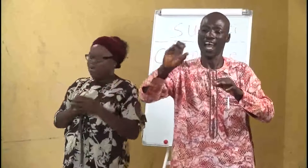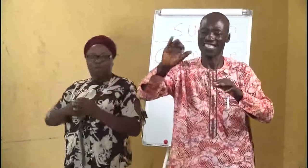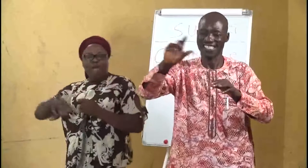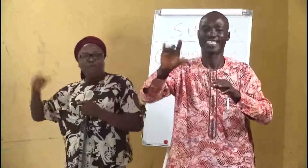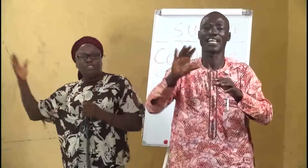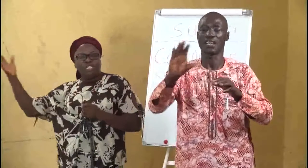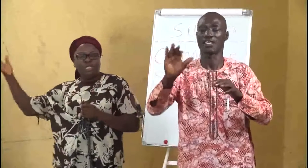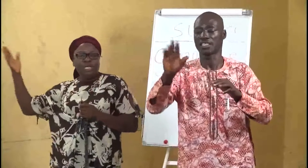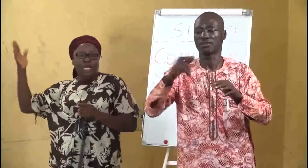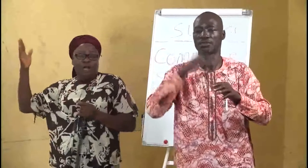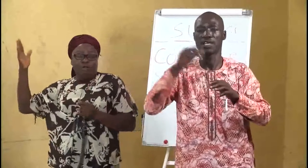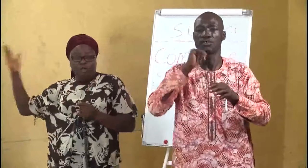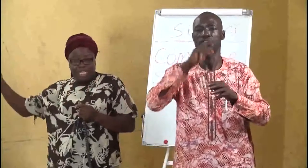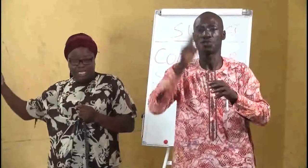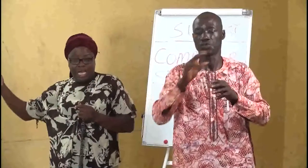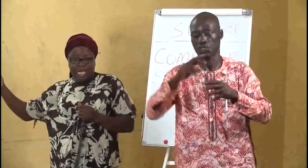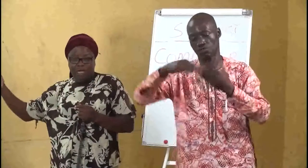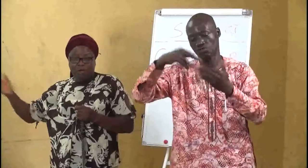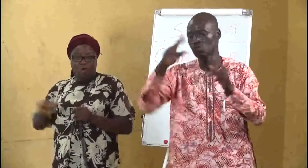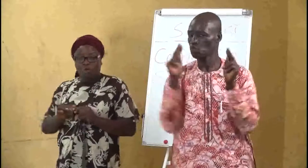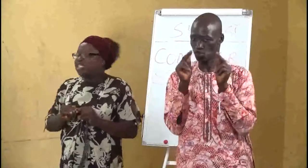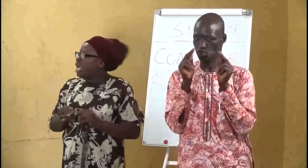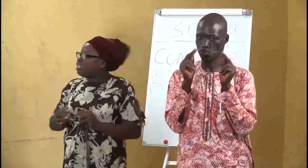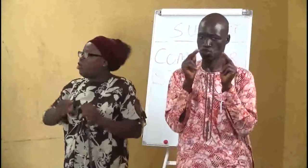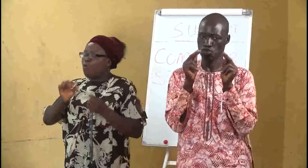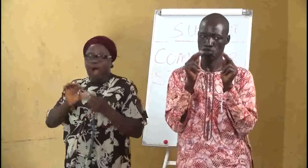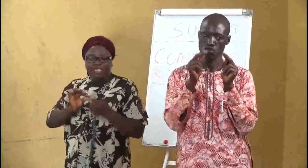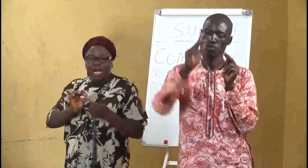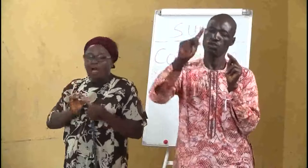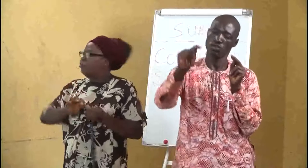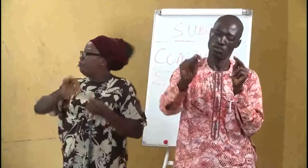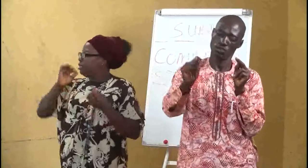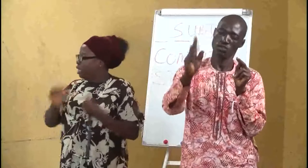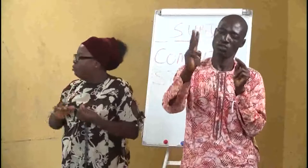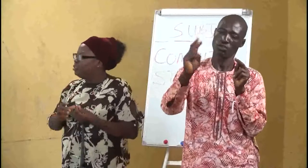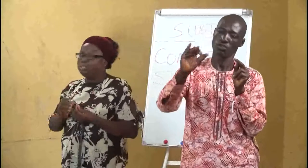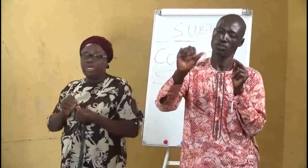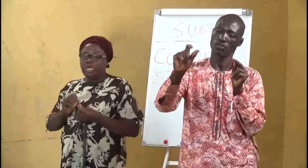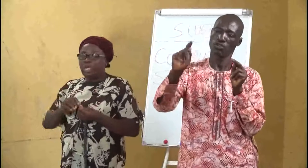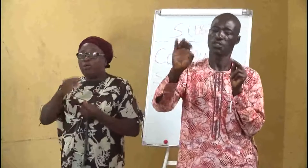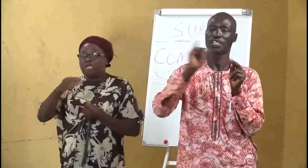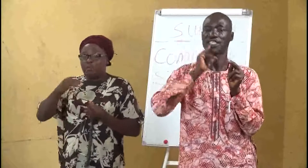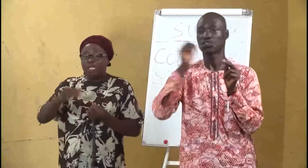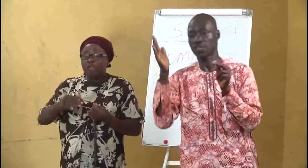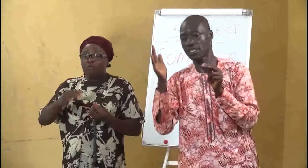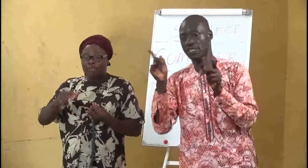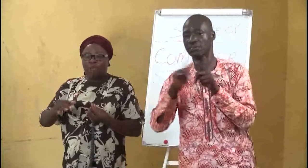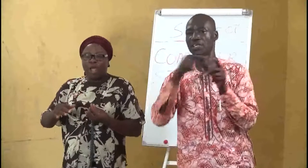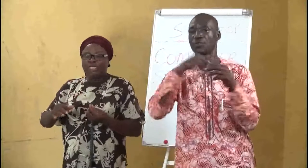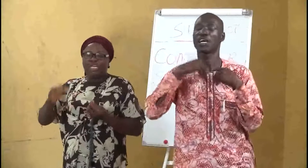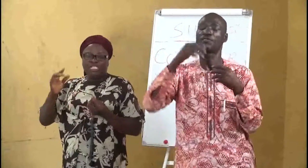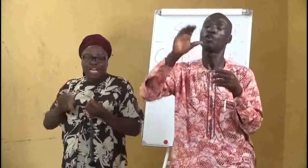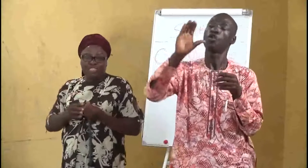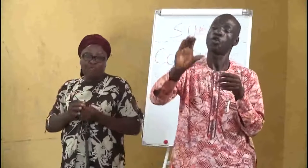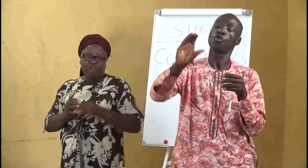that we are not using twisted here, but we said coaxial cables? In which I believe quite all